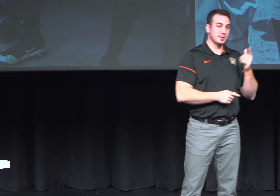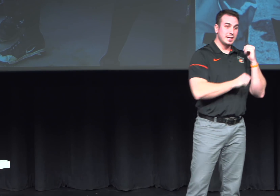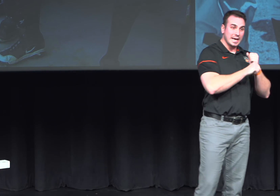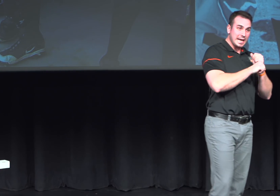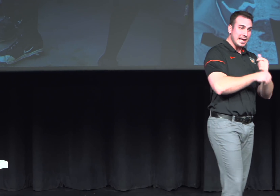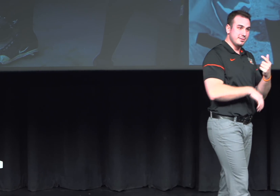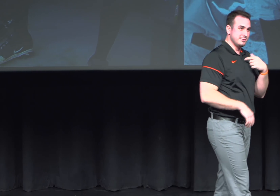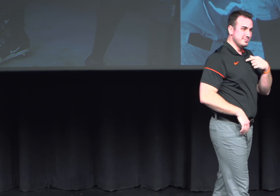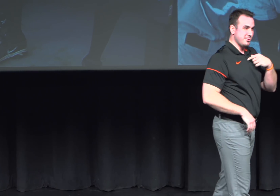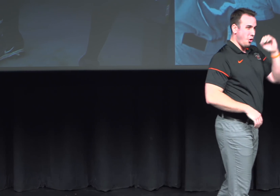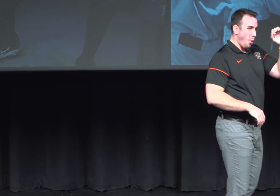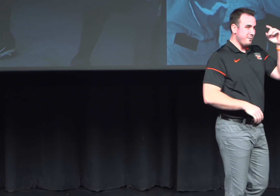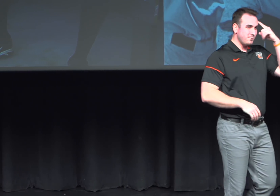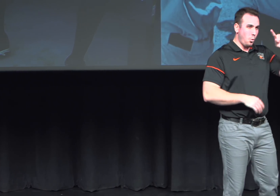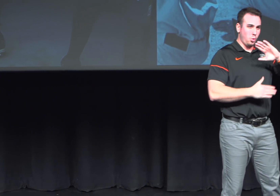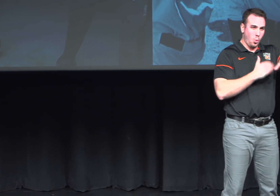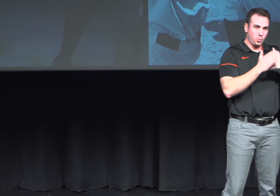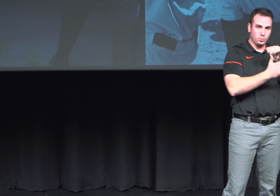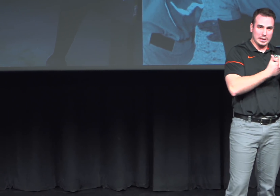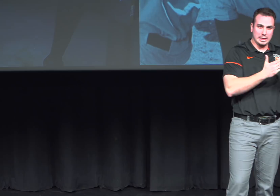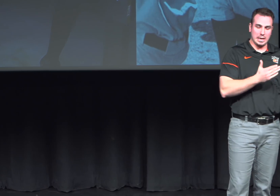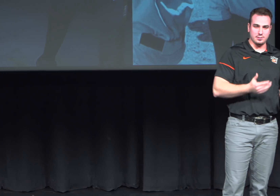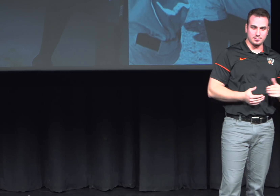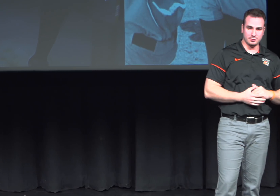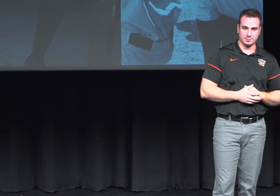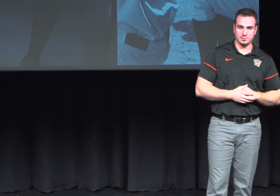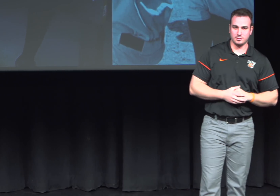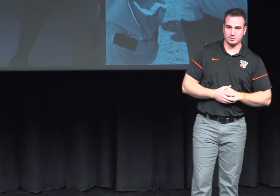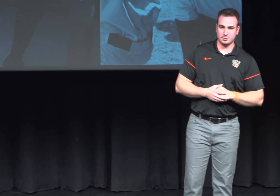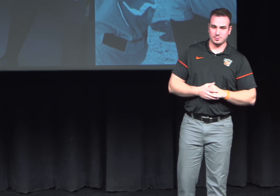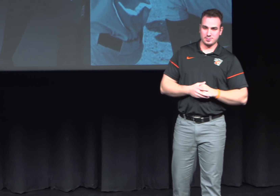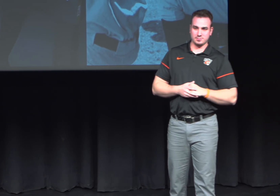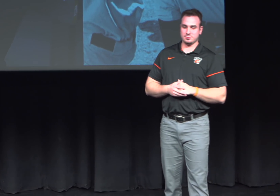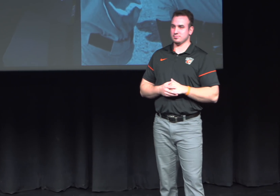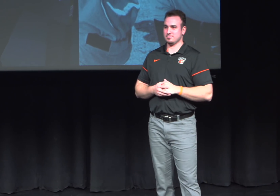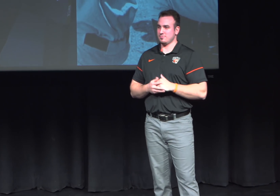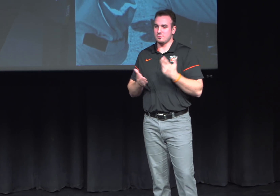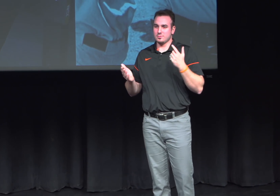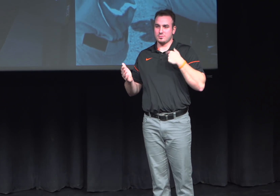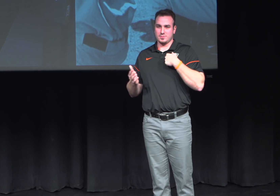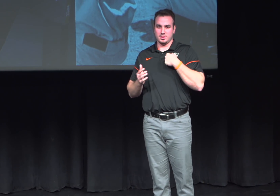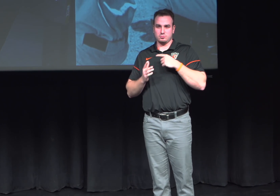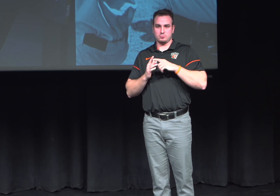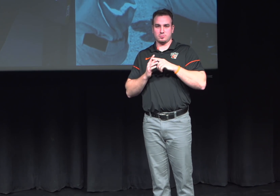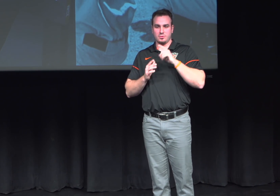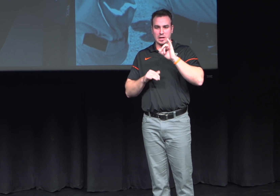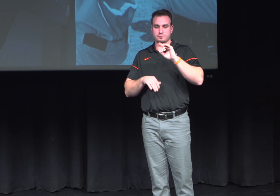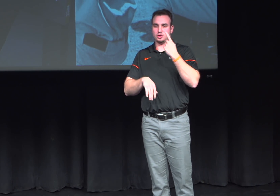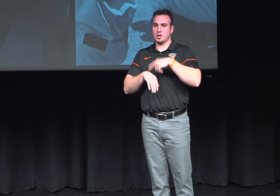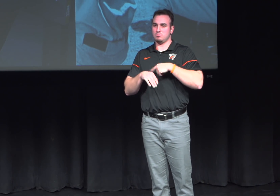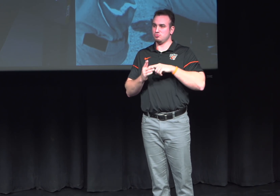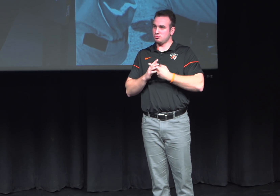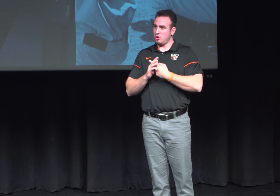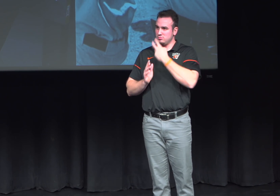plate, I was 0 for none for the entire weekend. And that was the first time that I really started to doubt